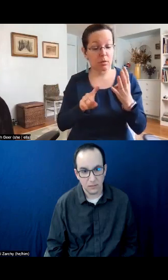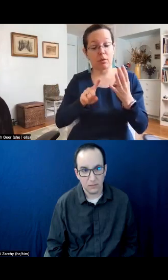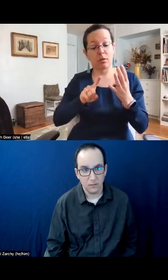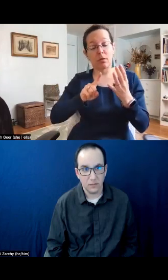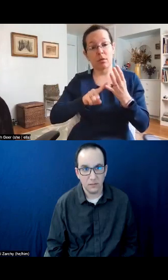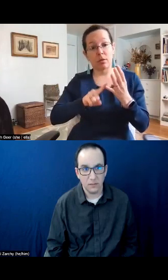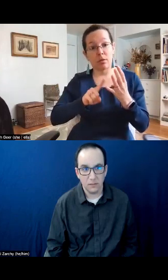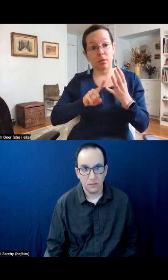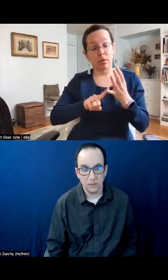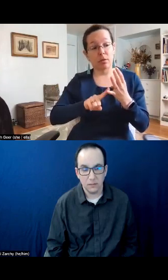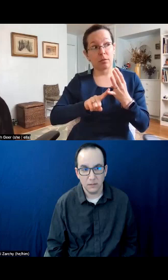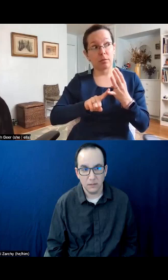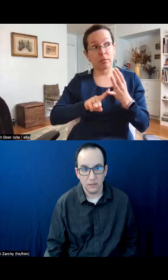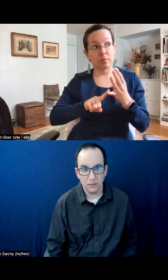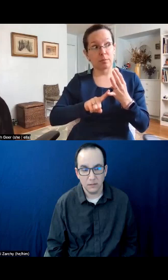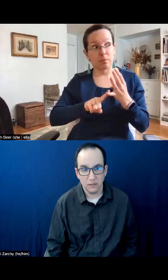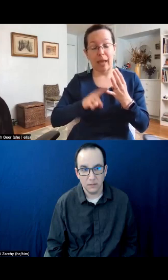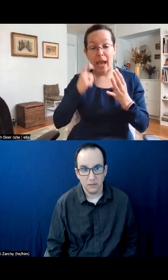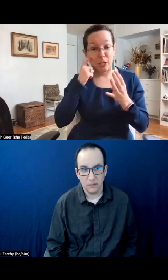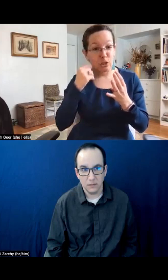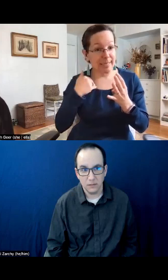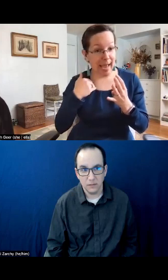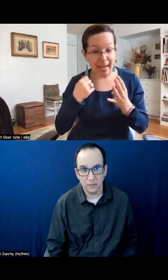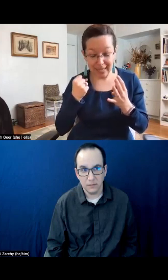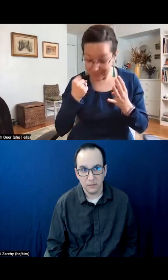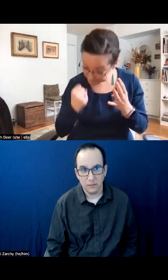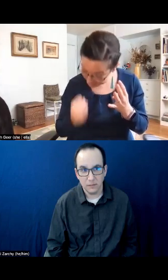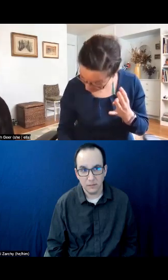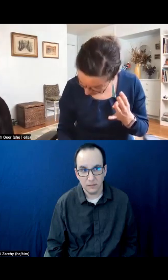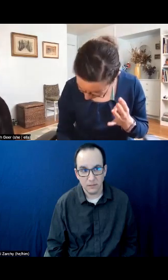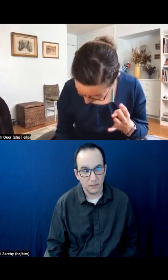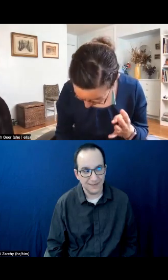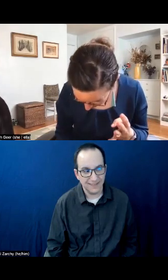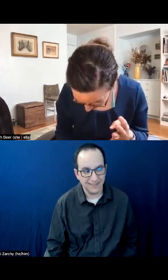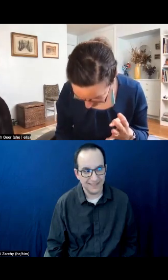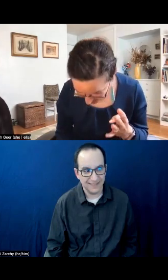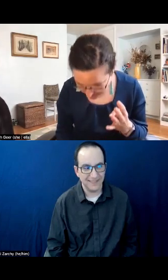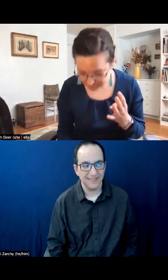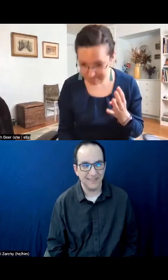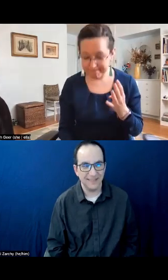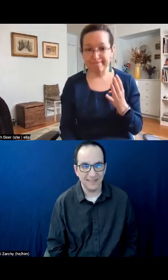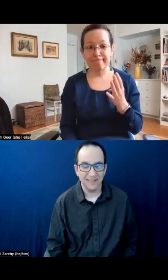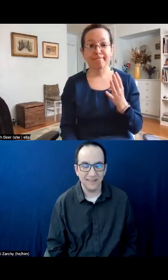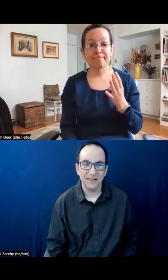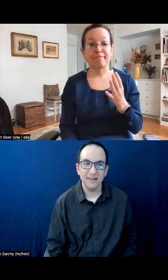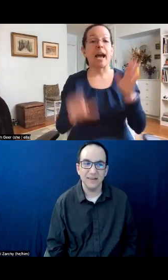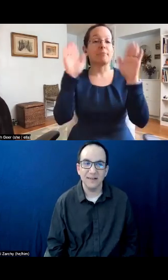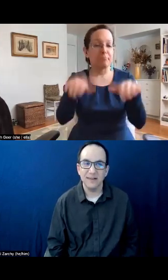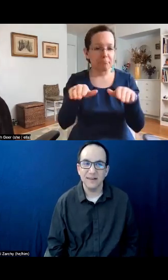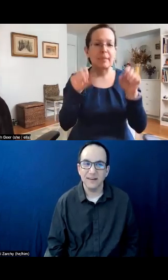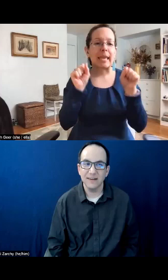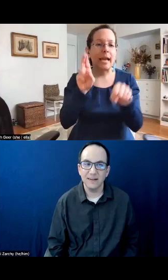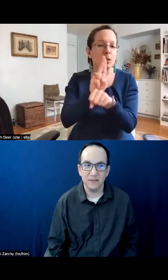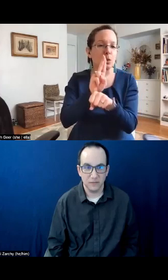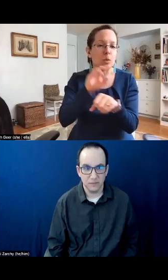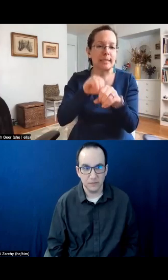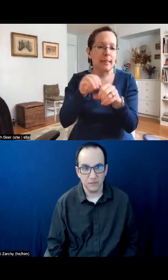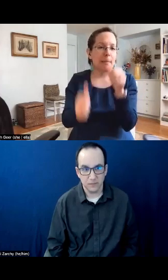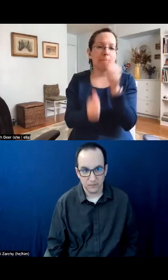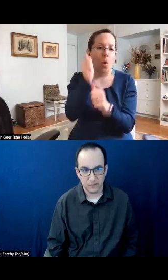language, and it'll be common within other languages, also that basic word order. And I just had it. What was the fourth one I was about to